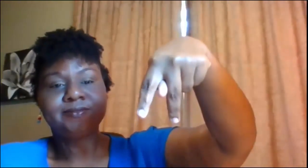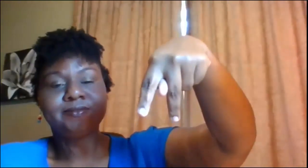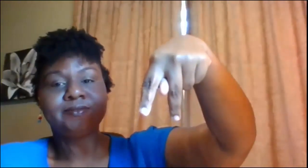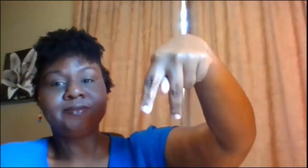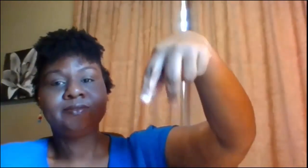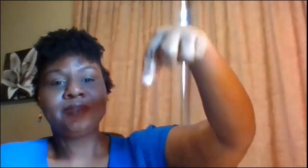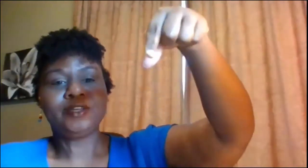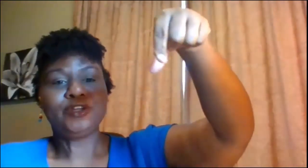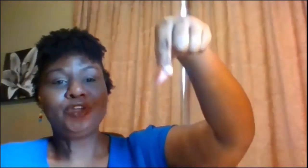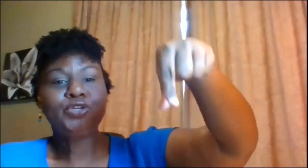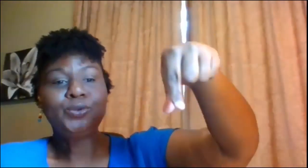Q